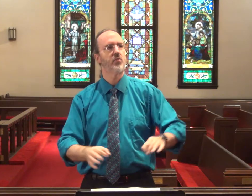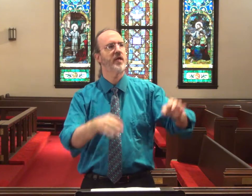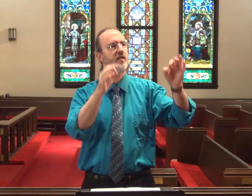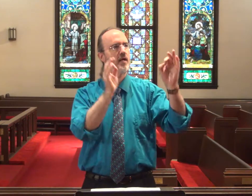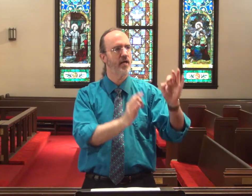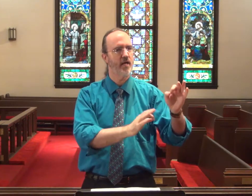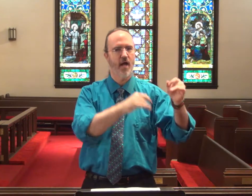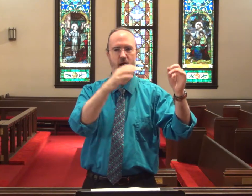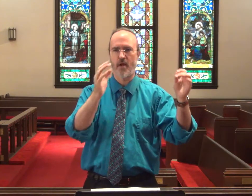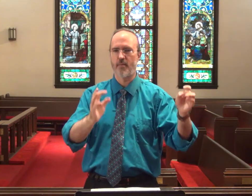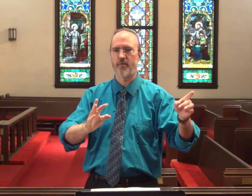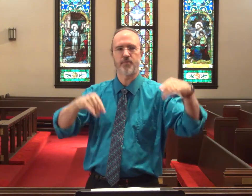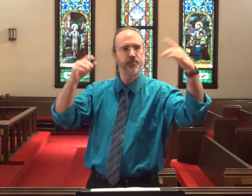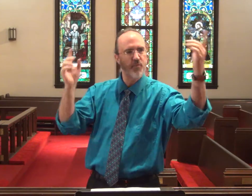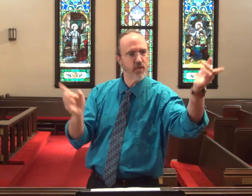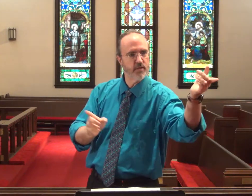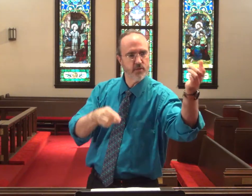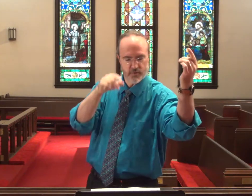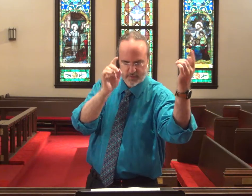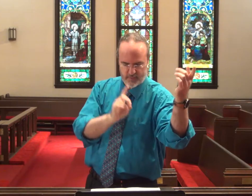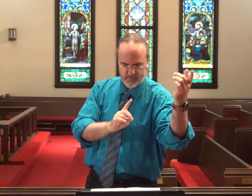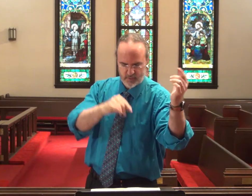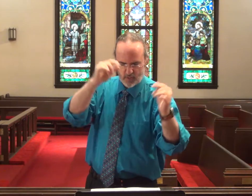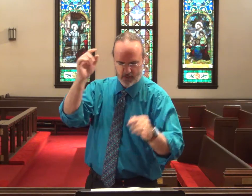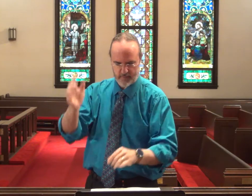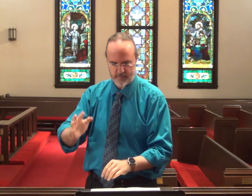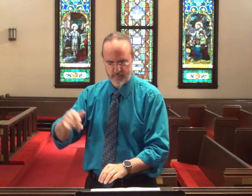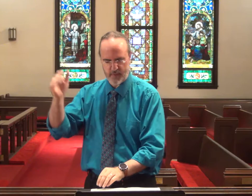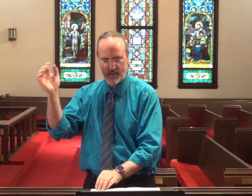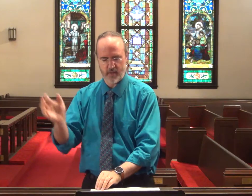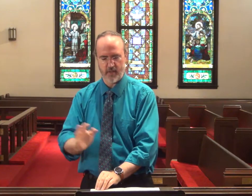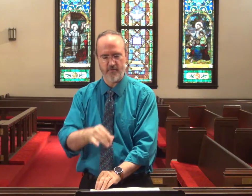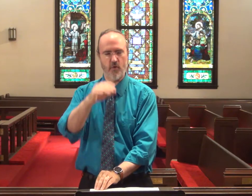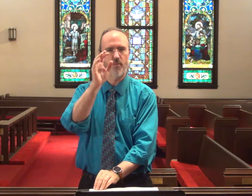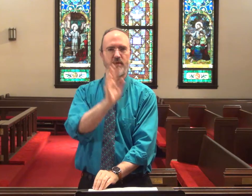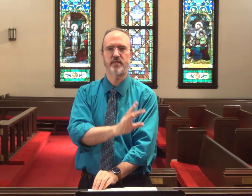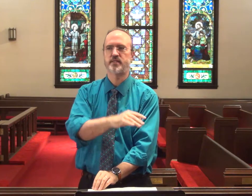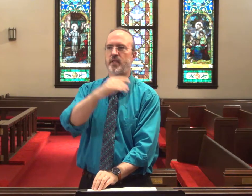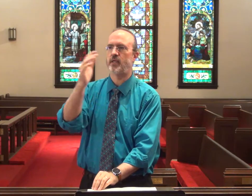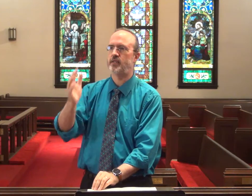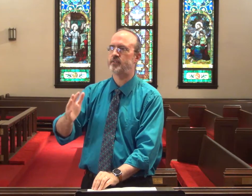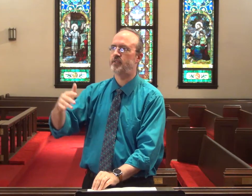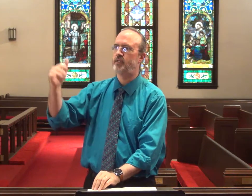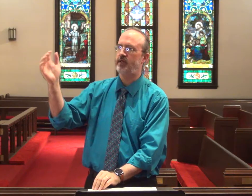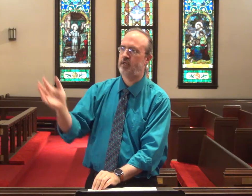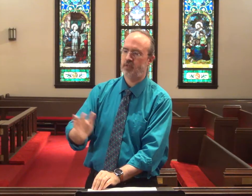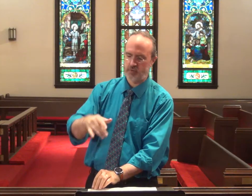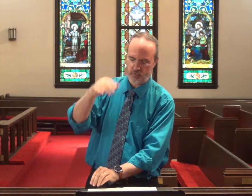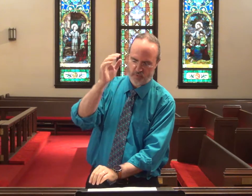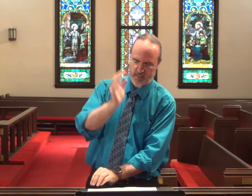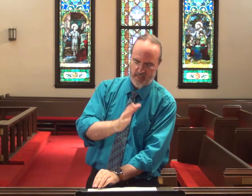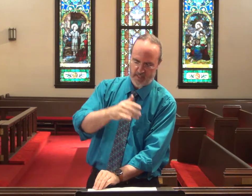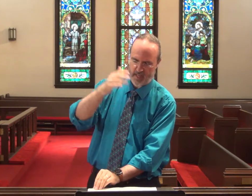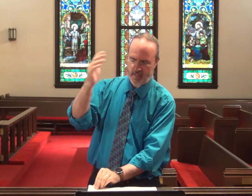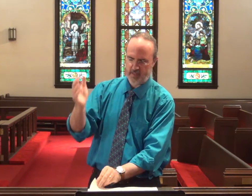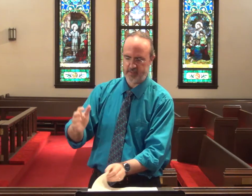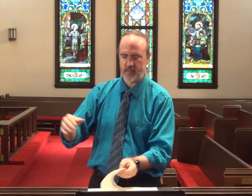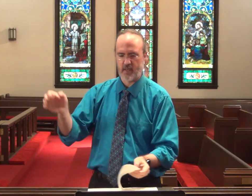the great I am, souls have crossed before me saintly to that land